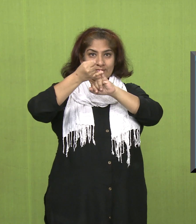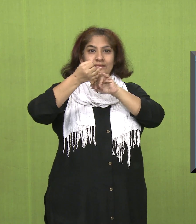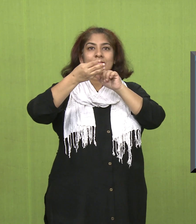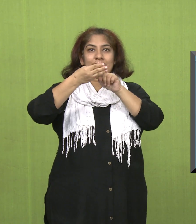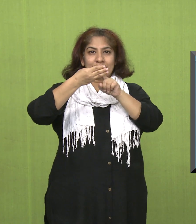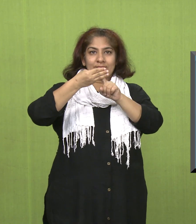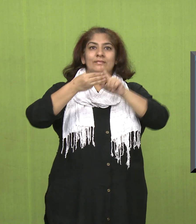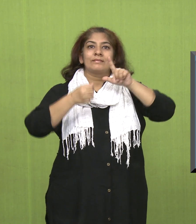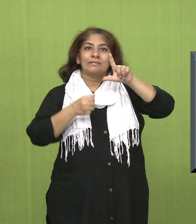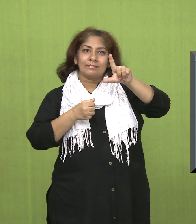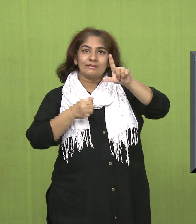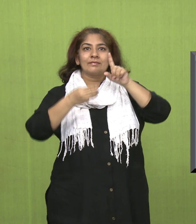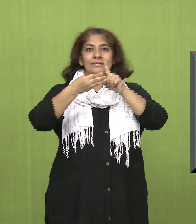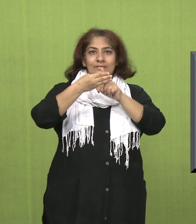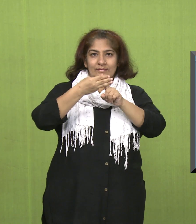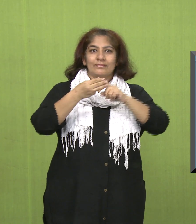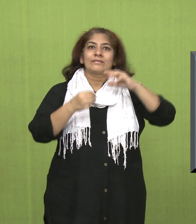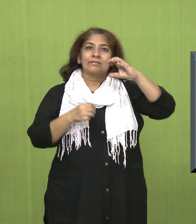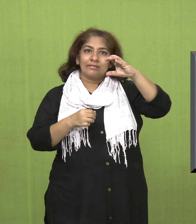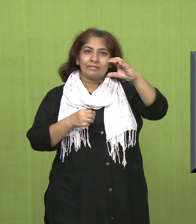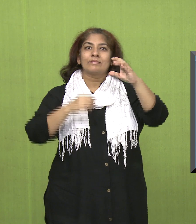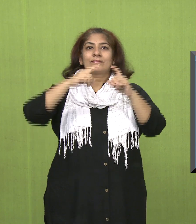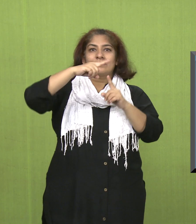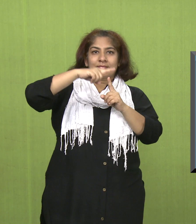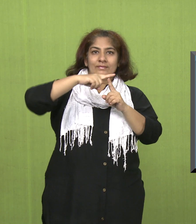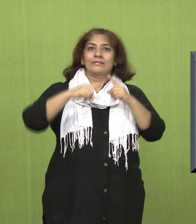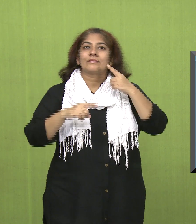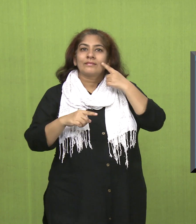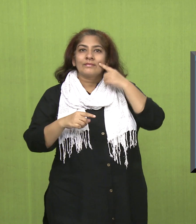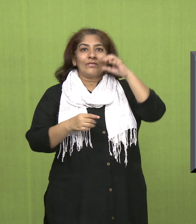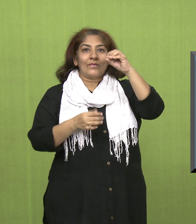Now we are going to discuss the selection process.